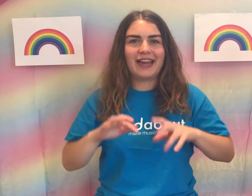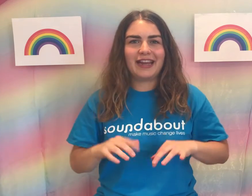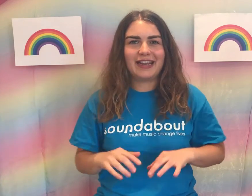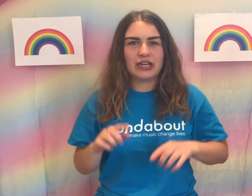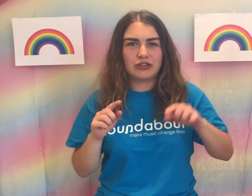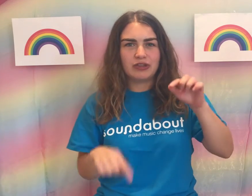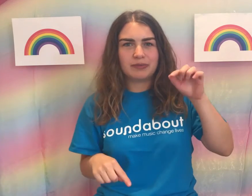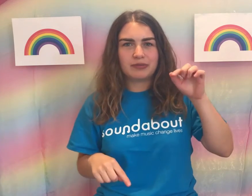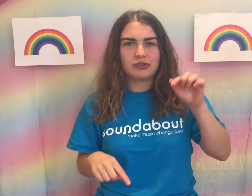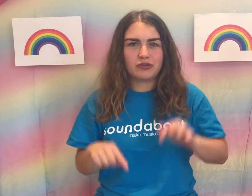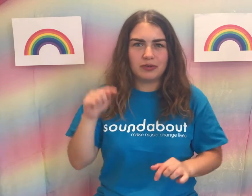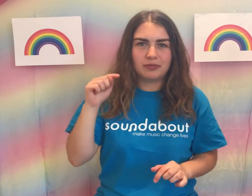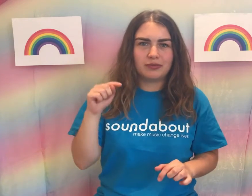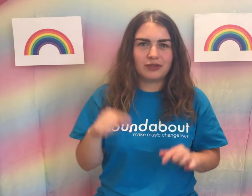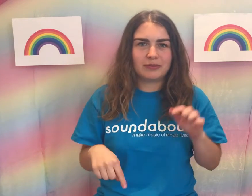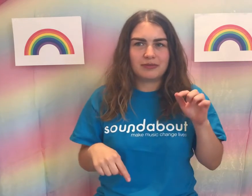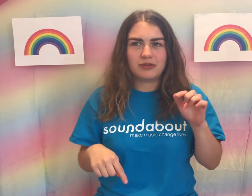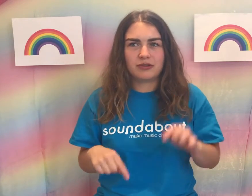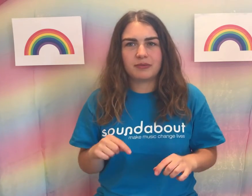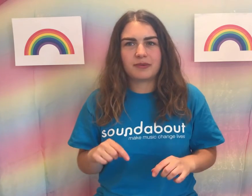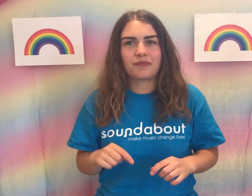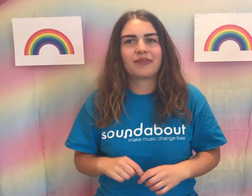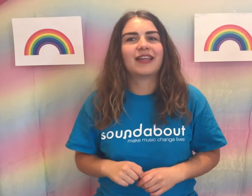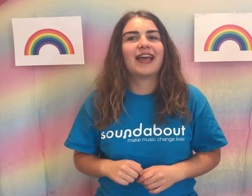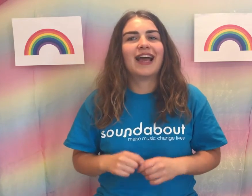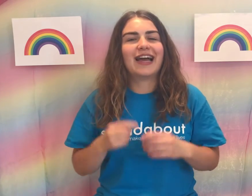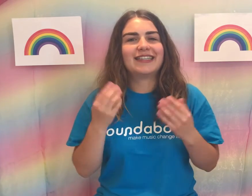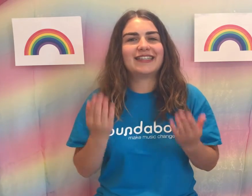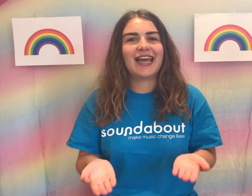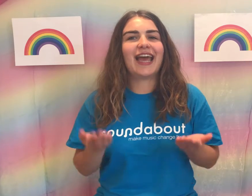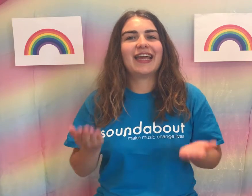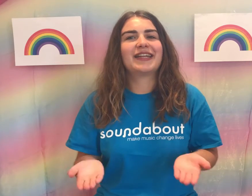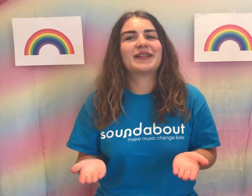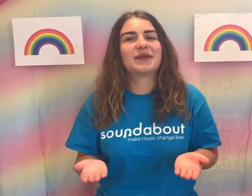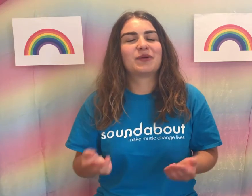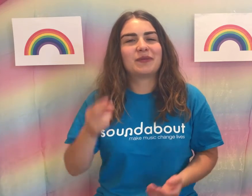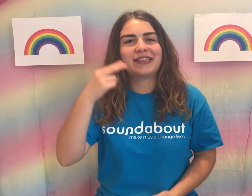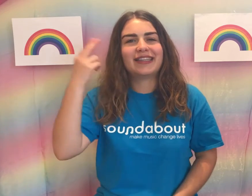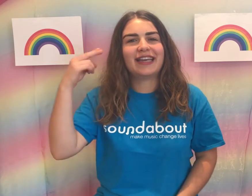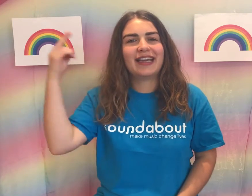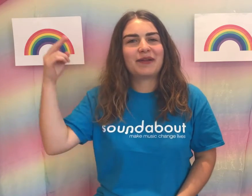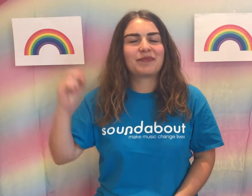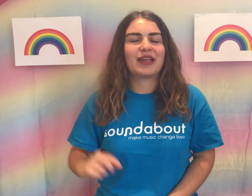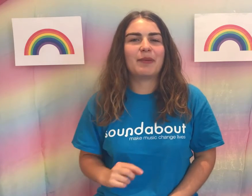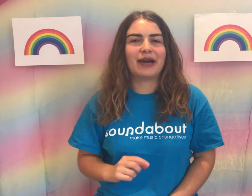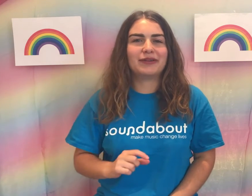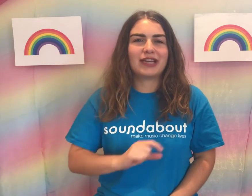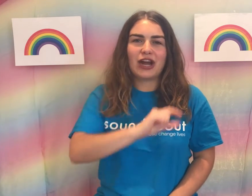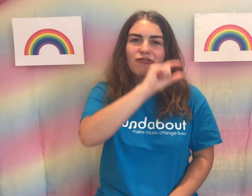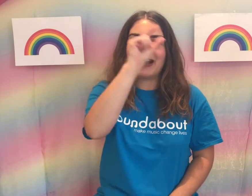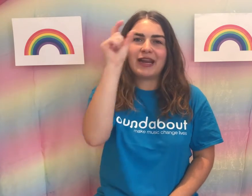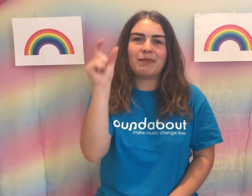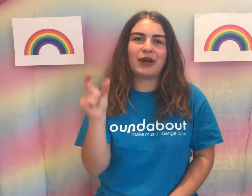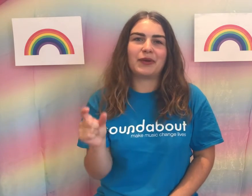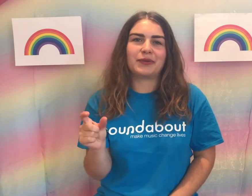rain, drip, drop, drip, drop. And today we'll be singing about a rainbow.